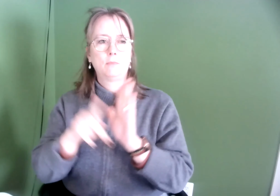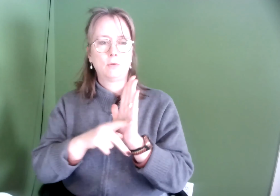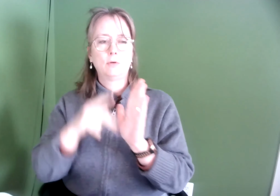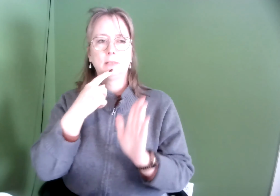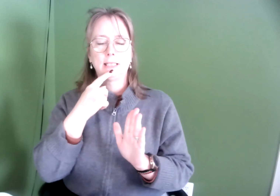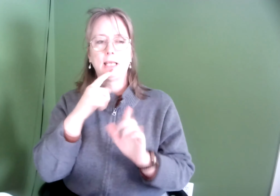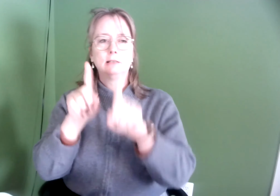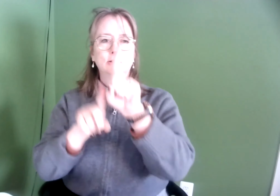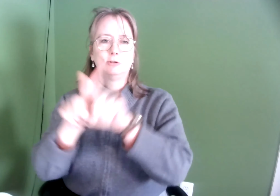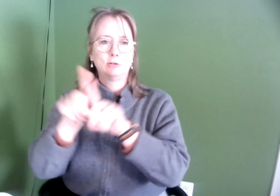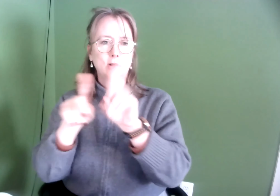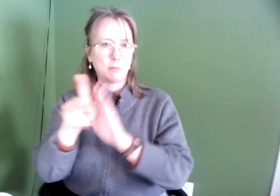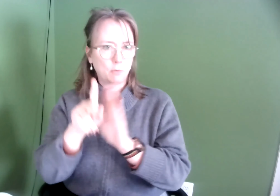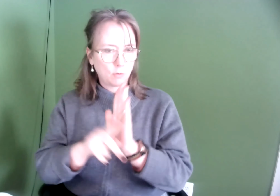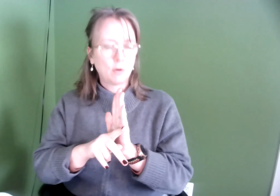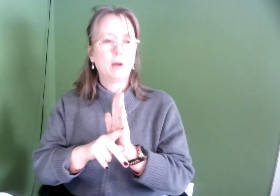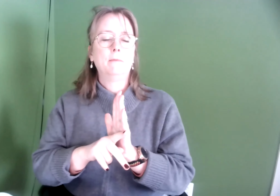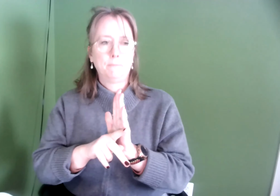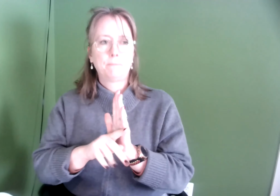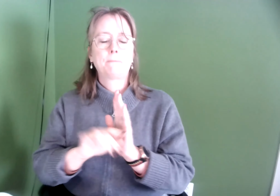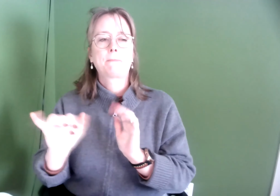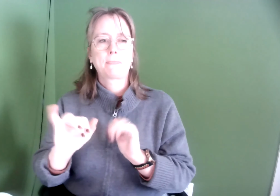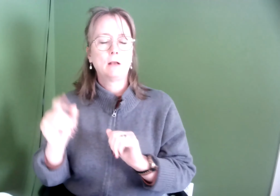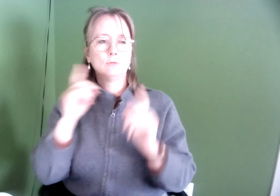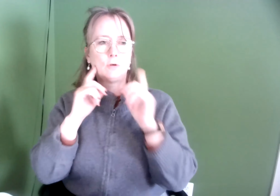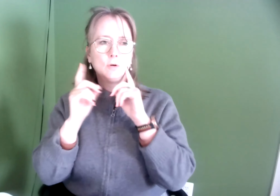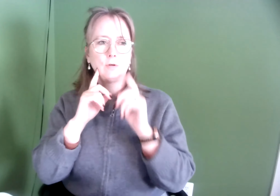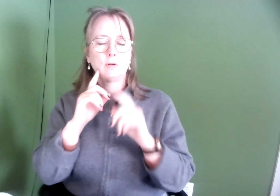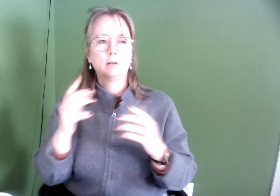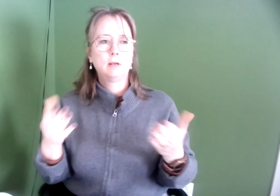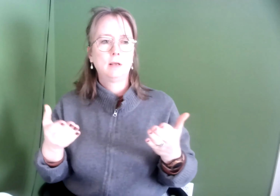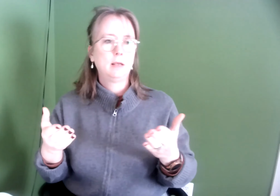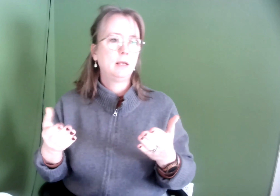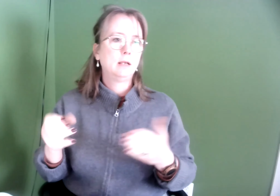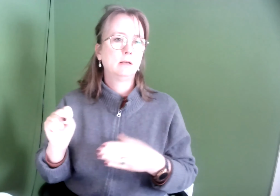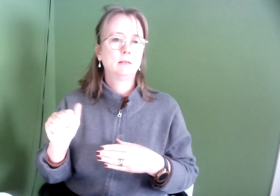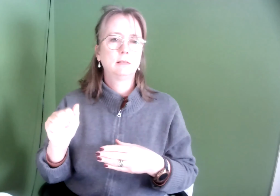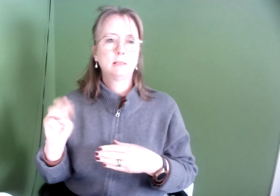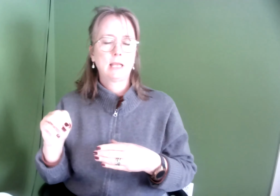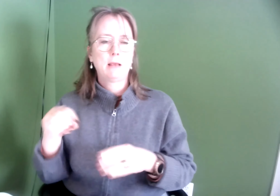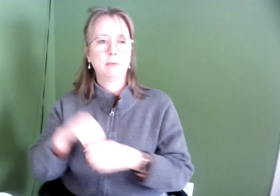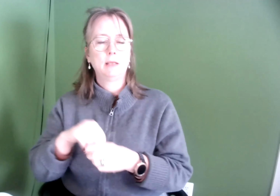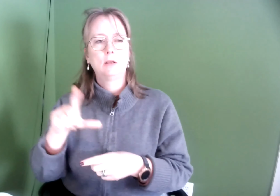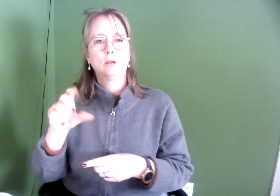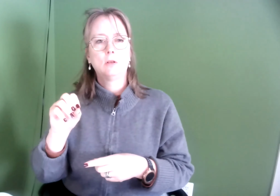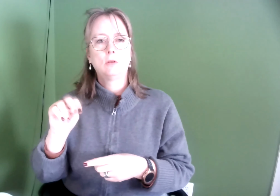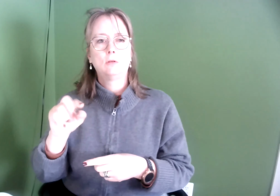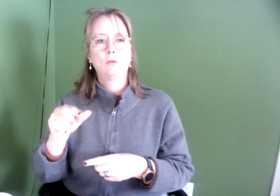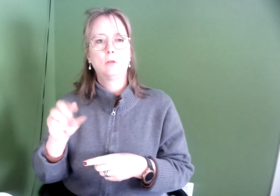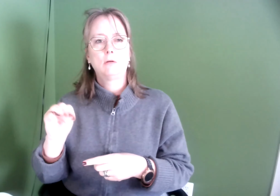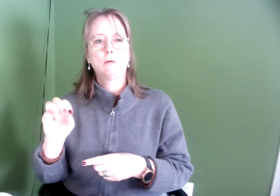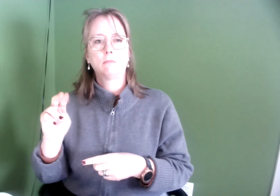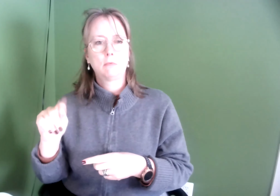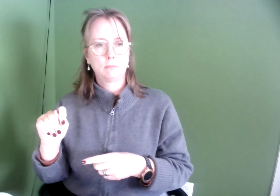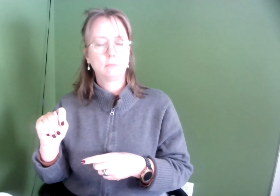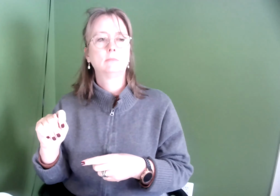And I've also heard in my conversations in SAM here in Longmont that having police come to